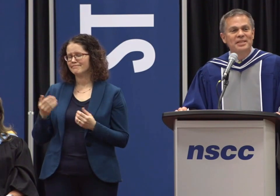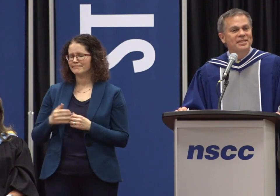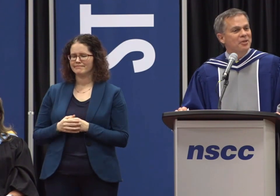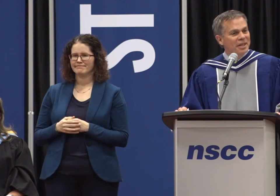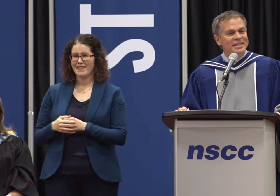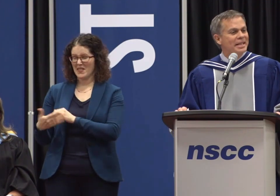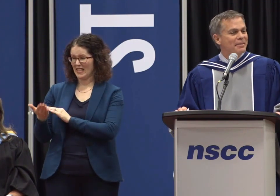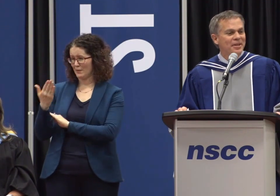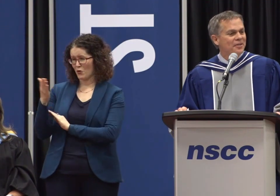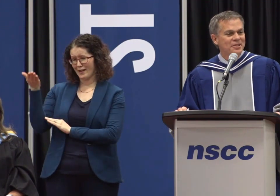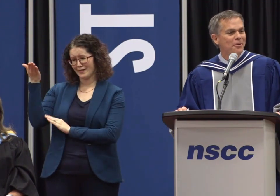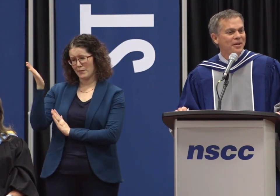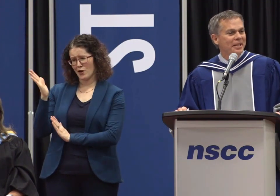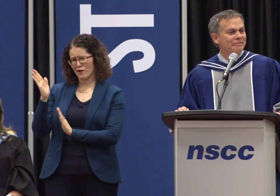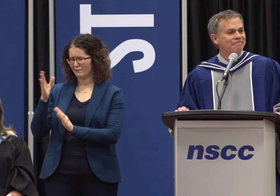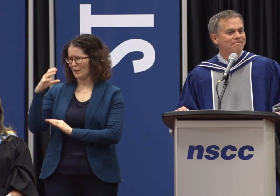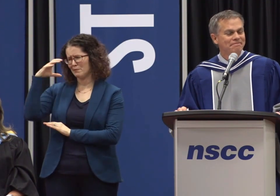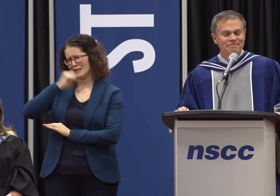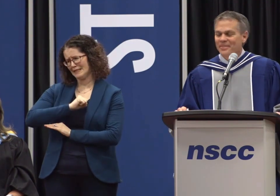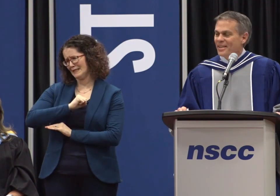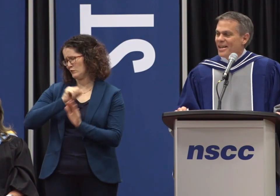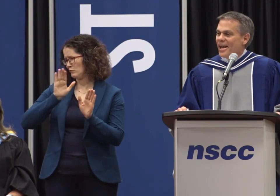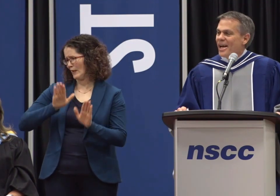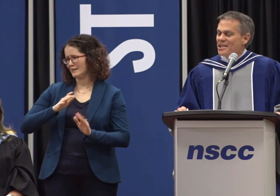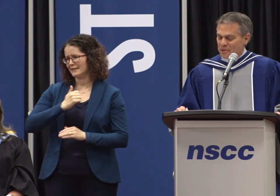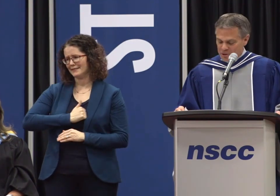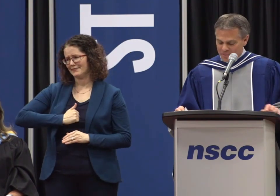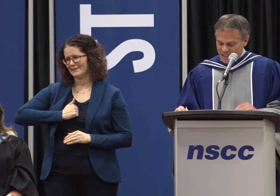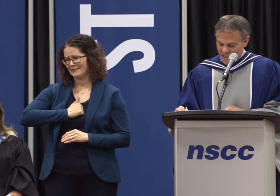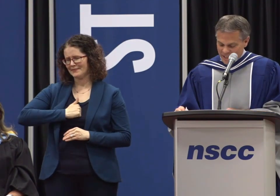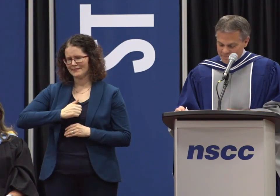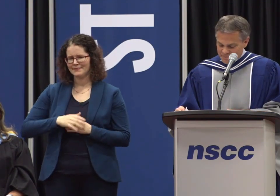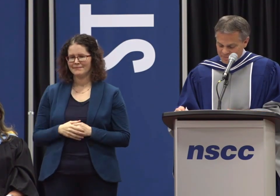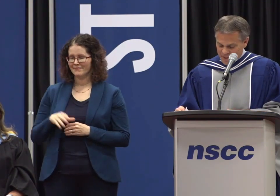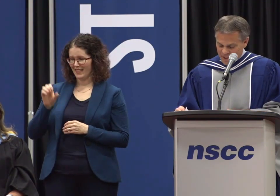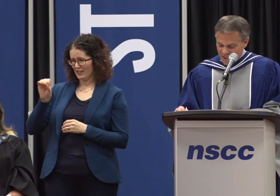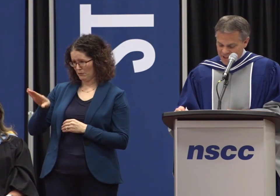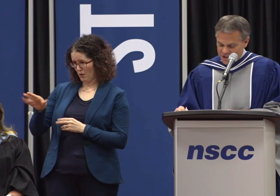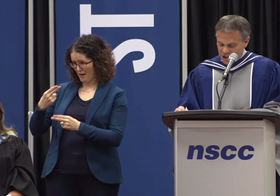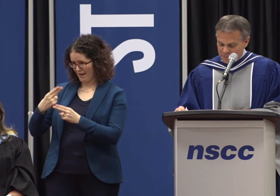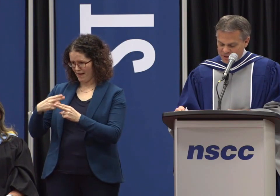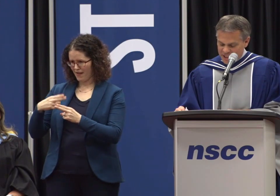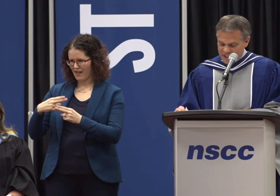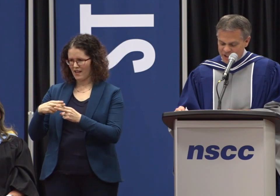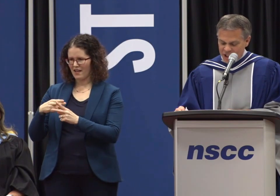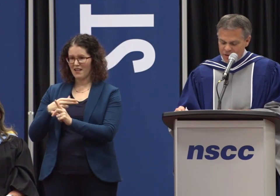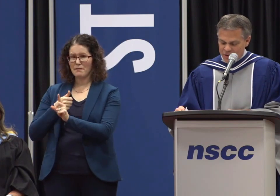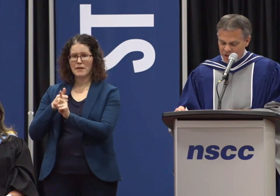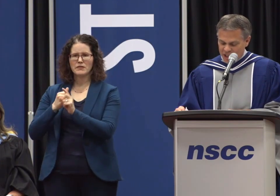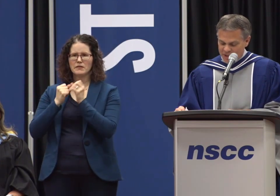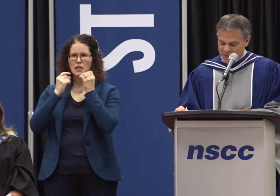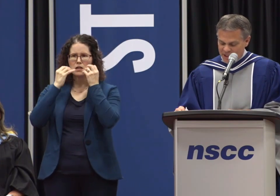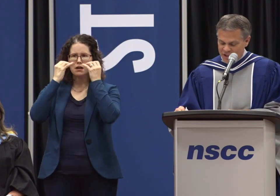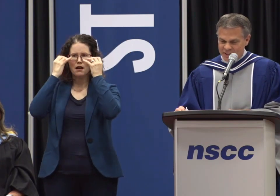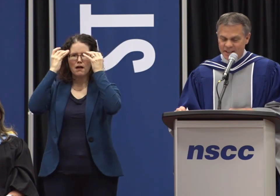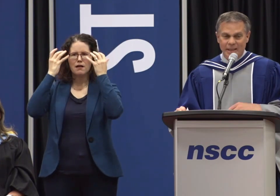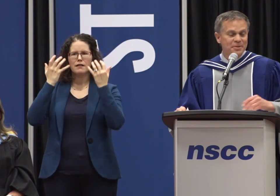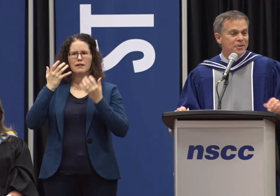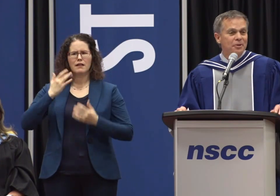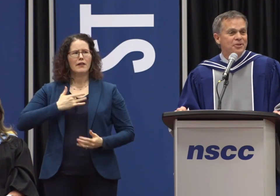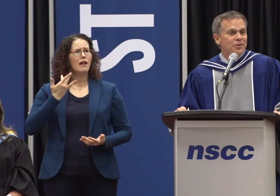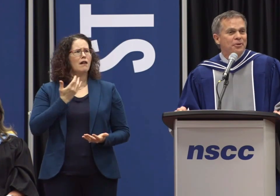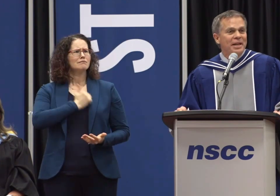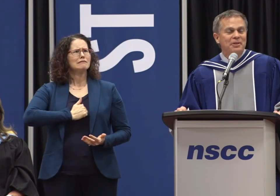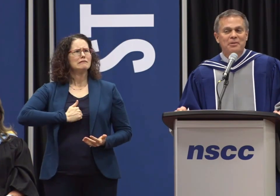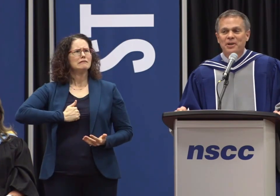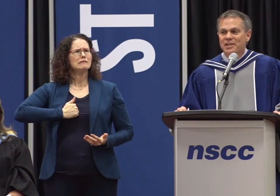you missed a great seminar this morning." I told her my name, and she almost had a tear in her eyes because she said, "I'm